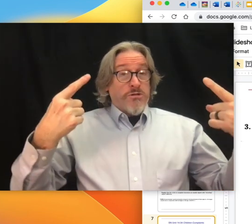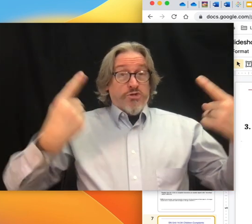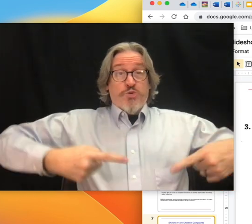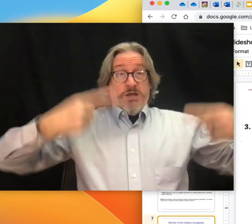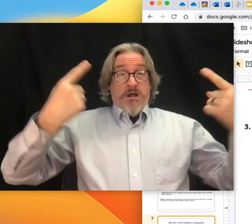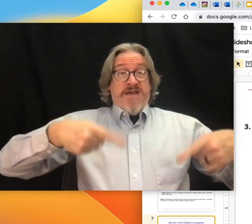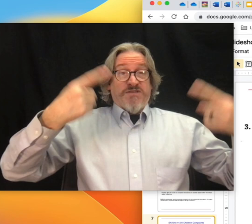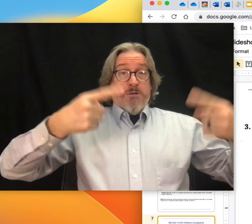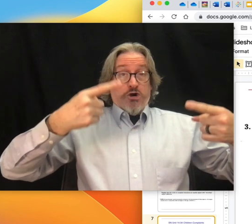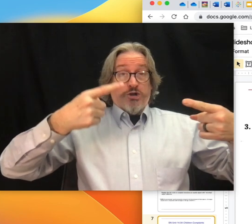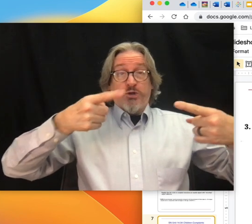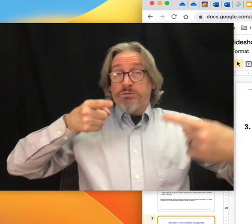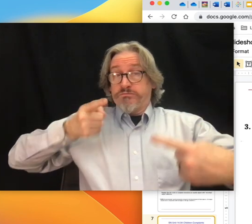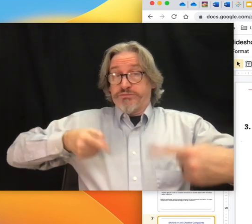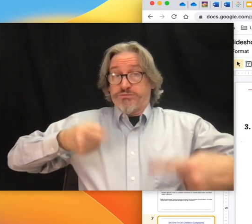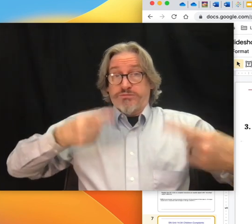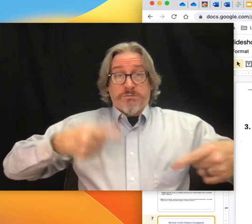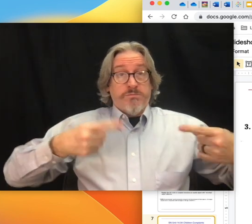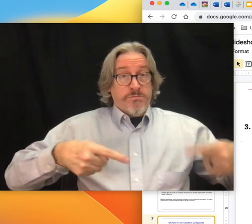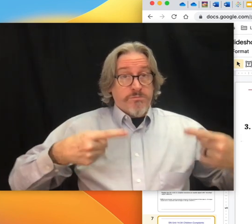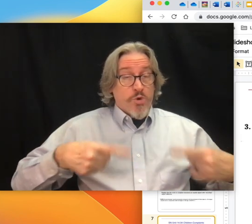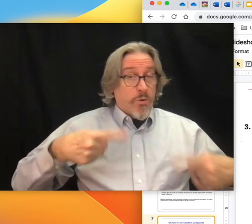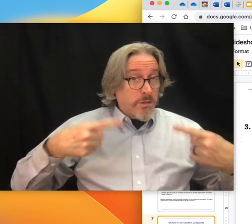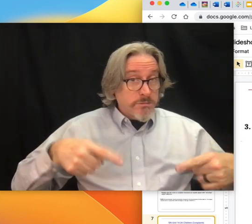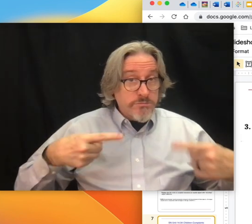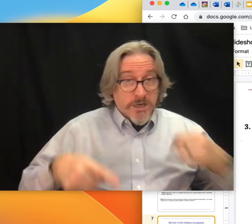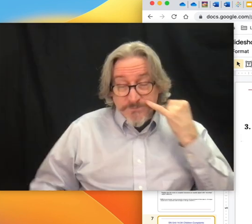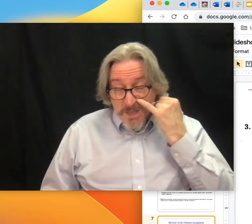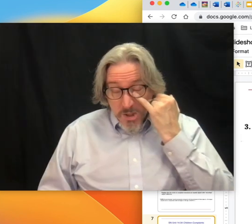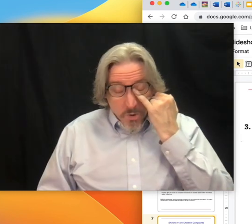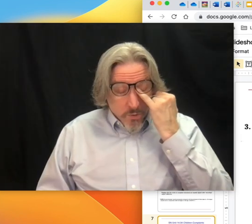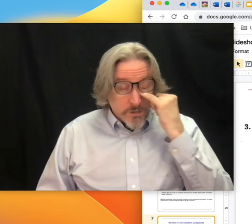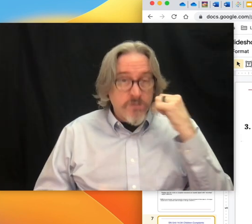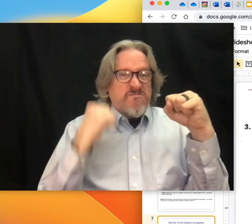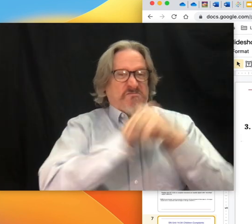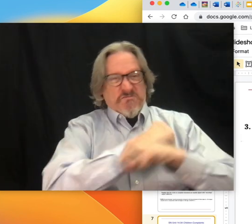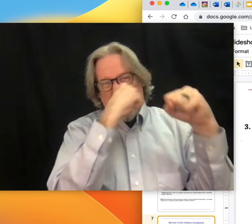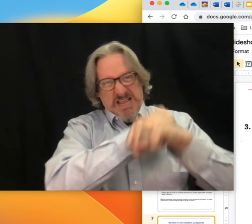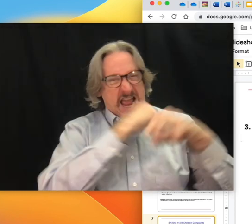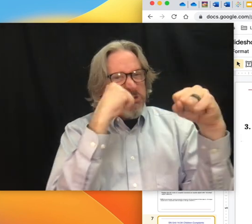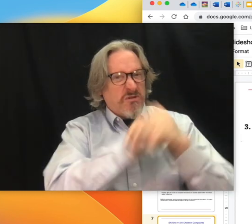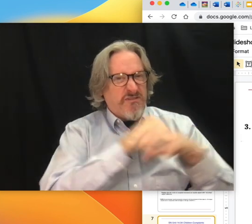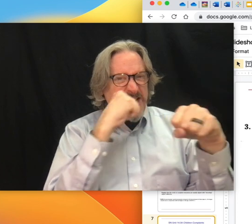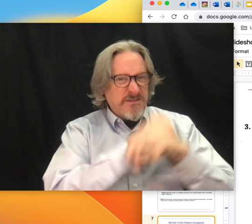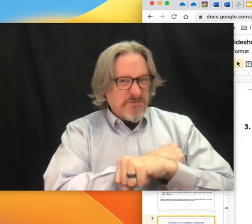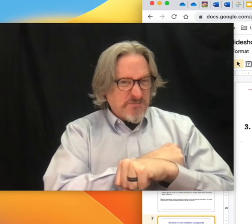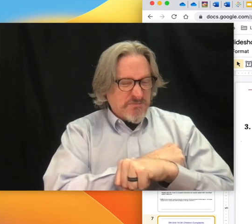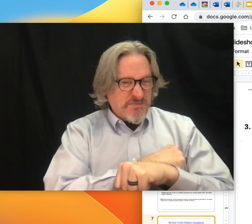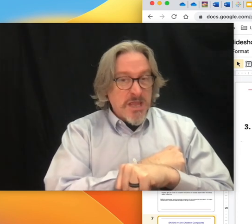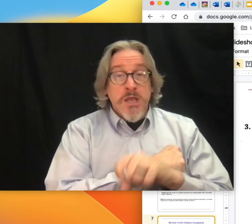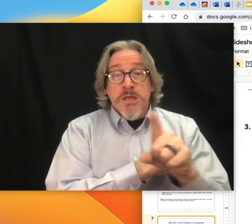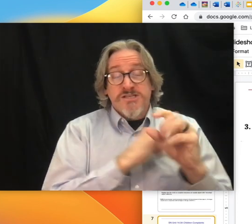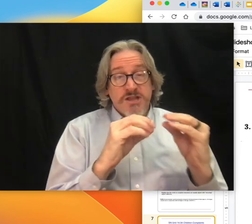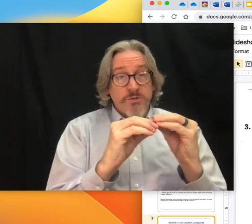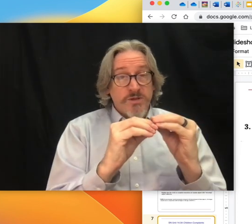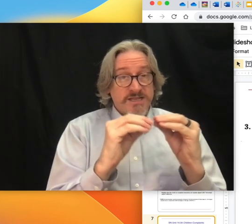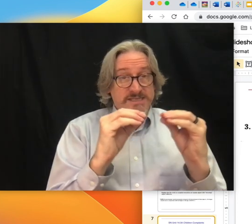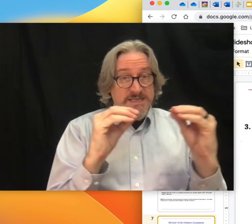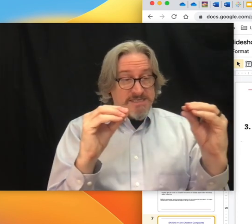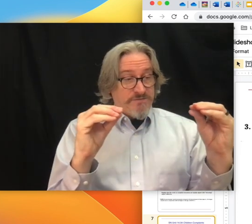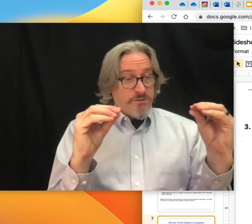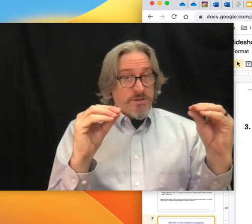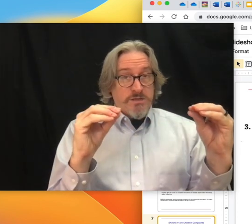Now, you can have them argue, quarrel, right? Or actual fight. There's another